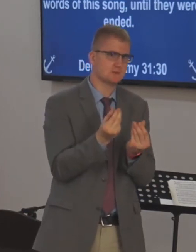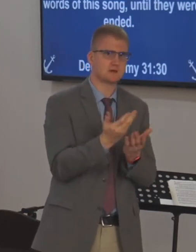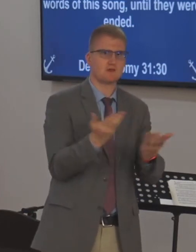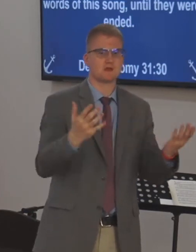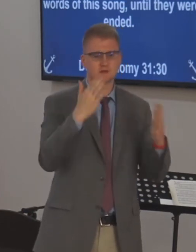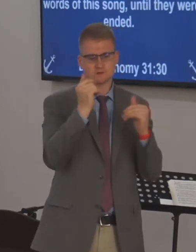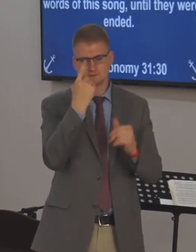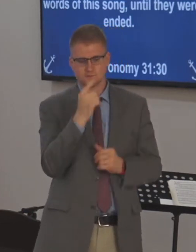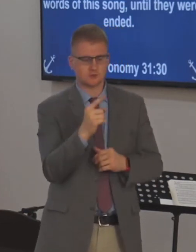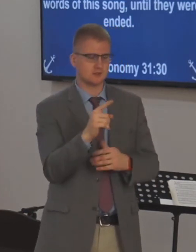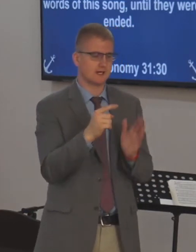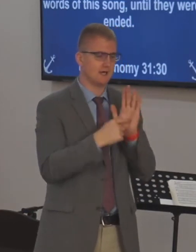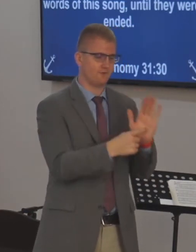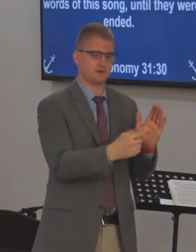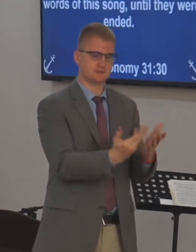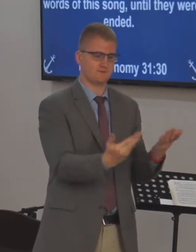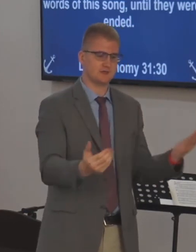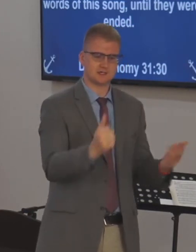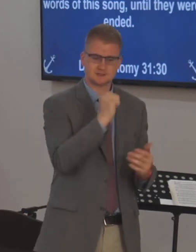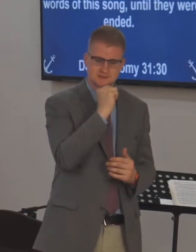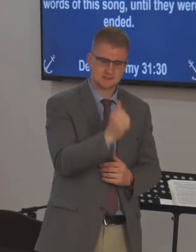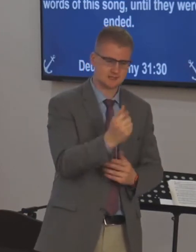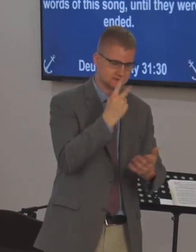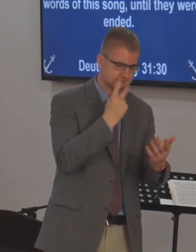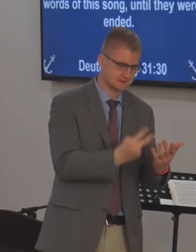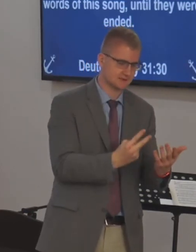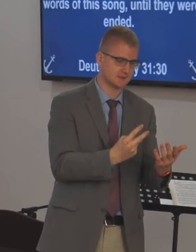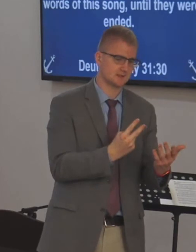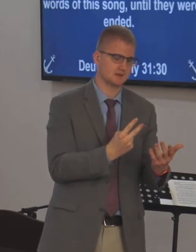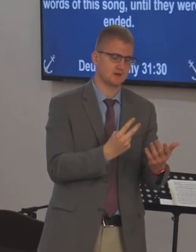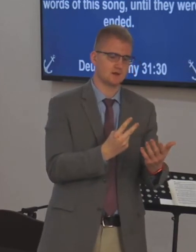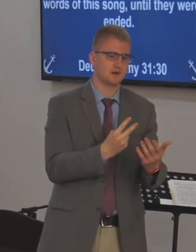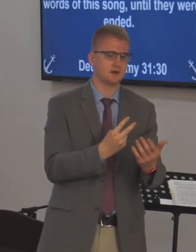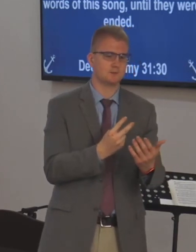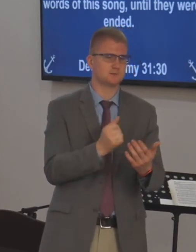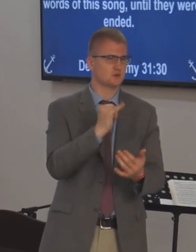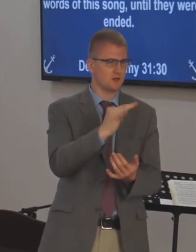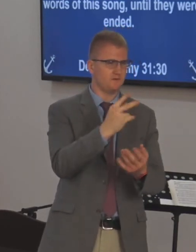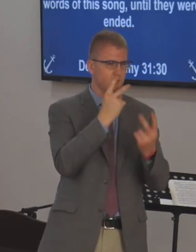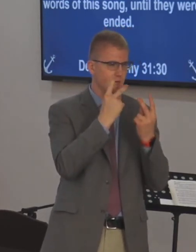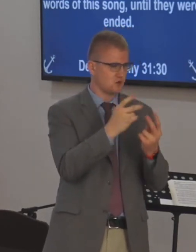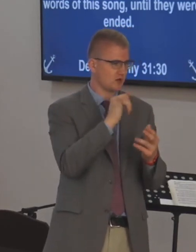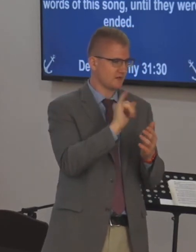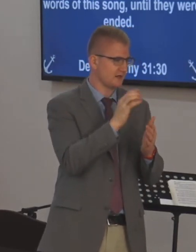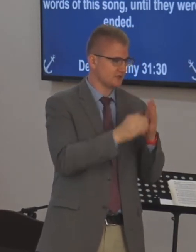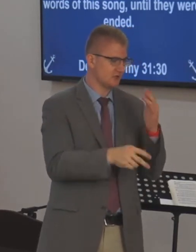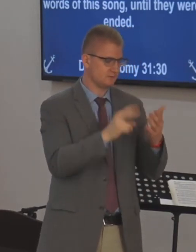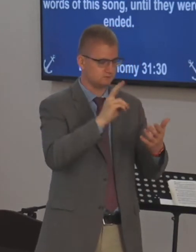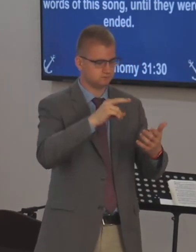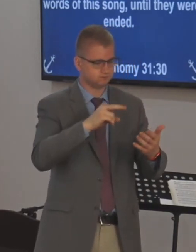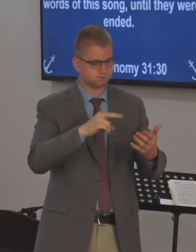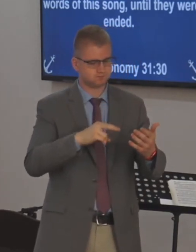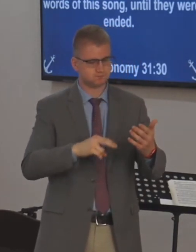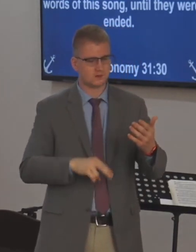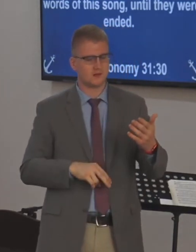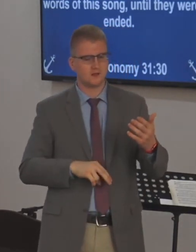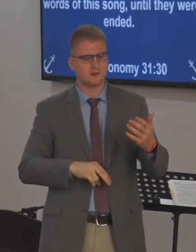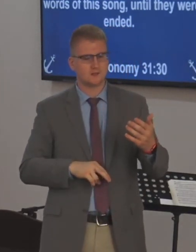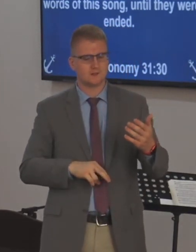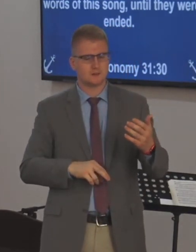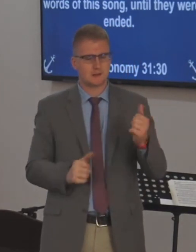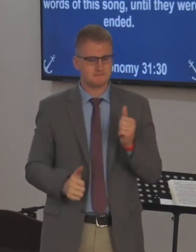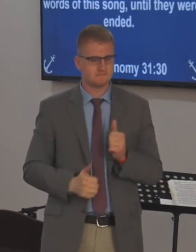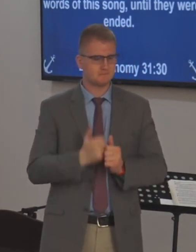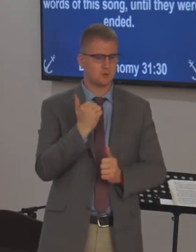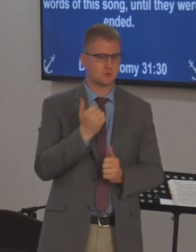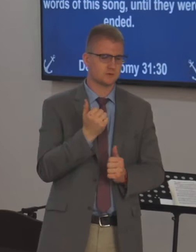things evidence of things not seen. If you look at that chapter, and most people, you know, most